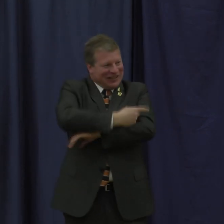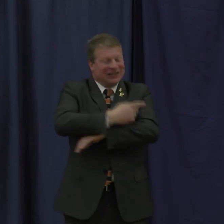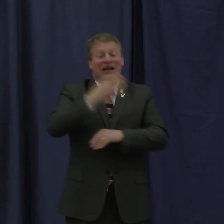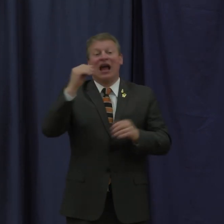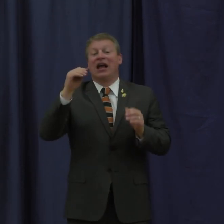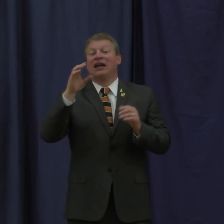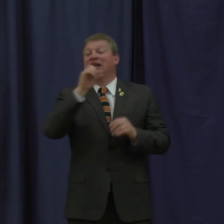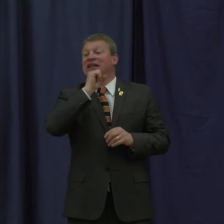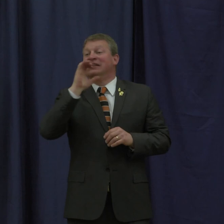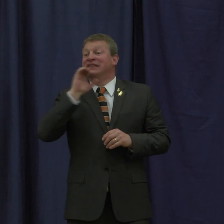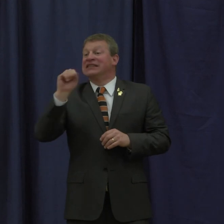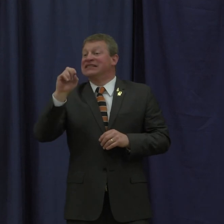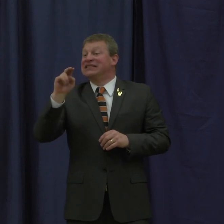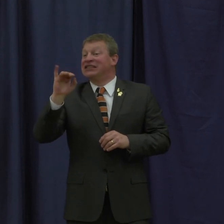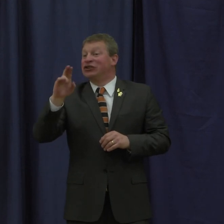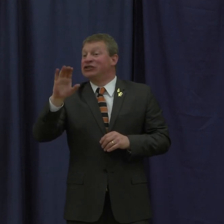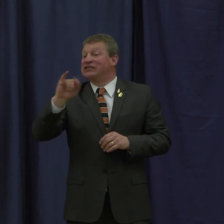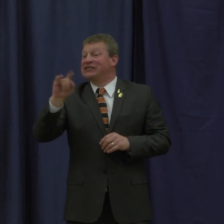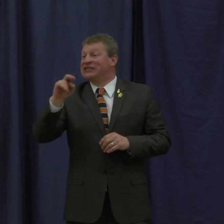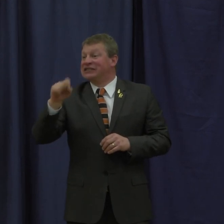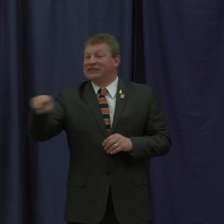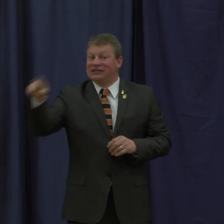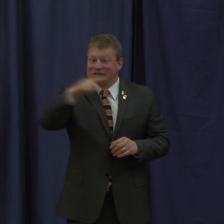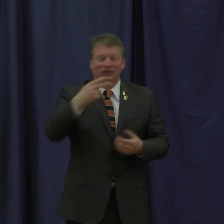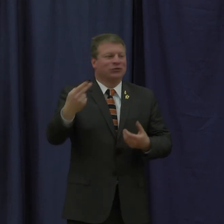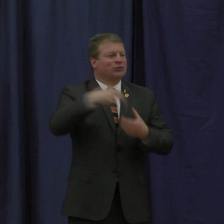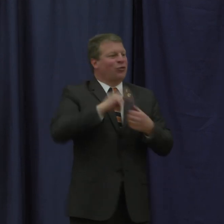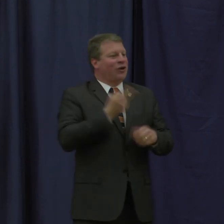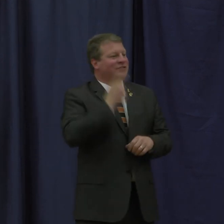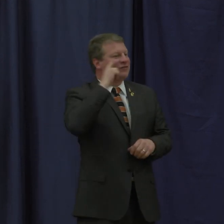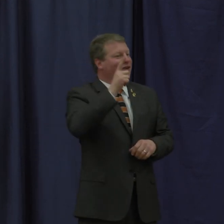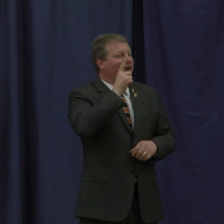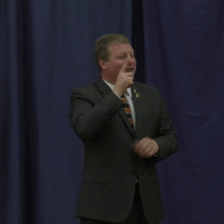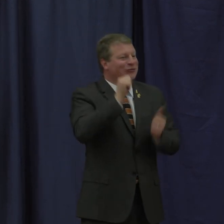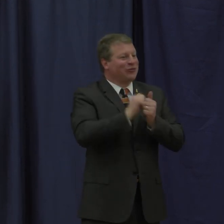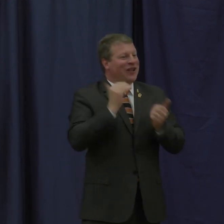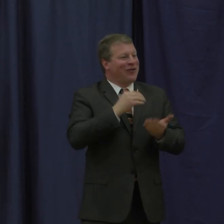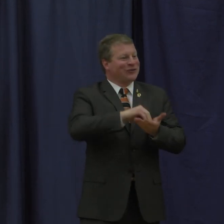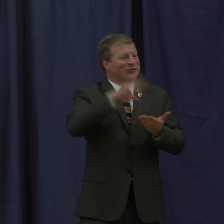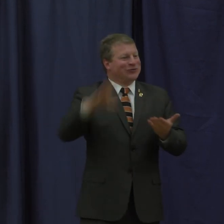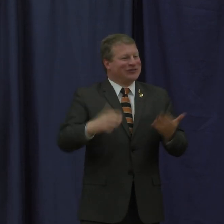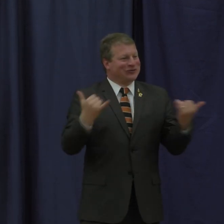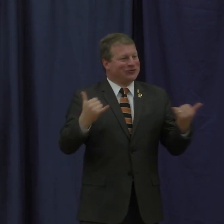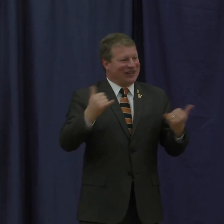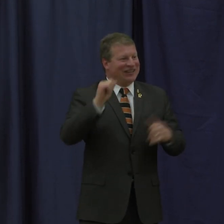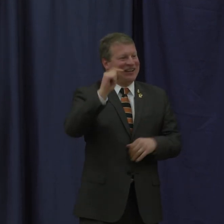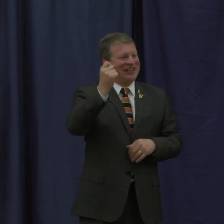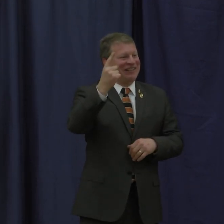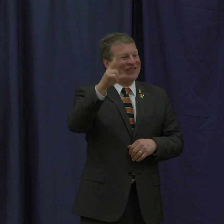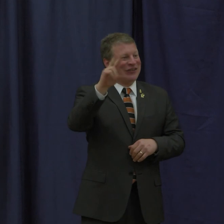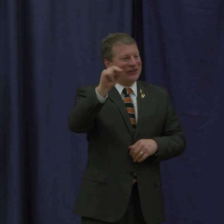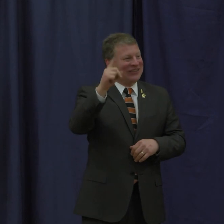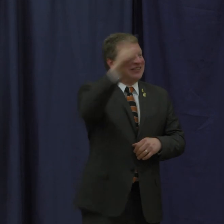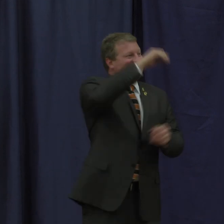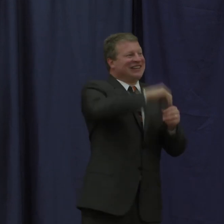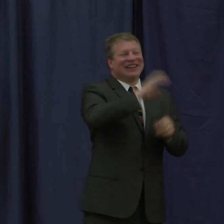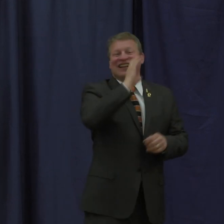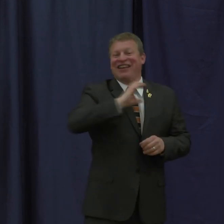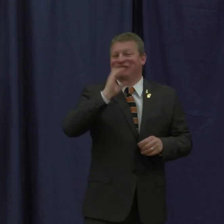for coming. And these senior citizens, please join us for lunch with our students today at 11:30